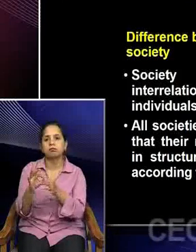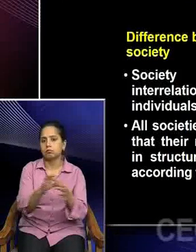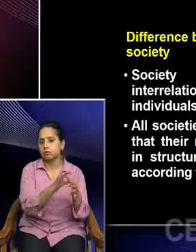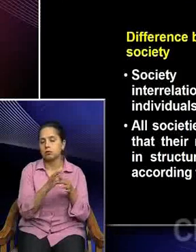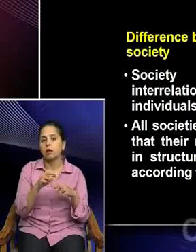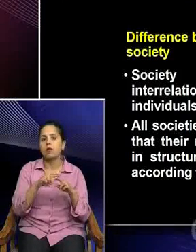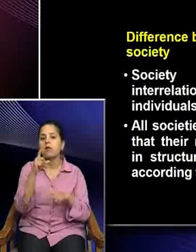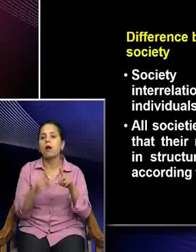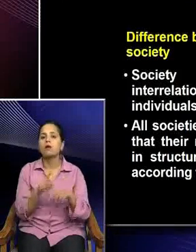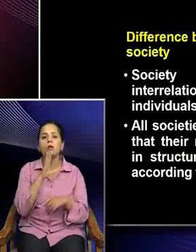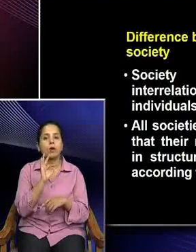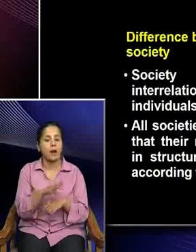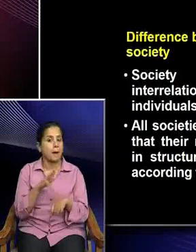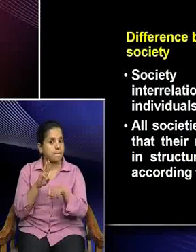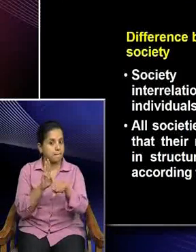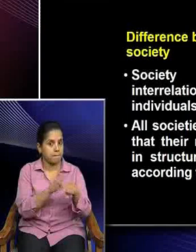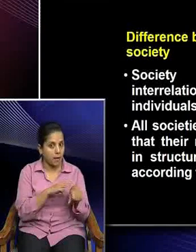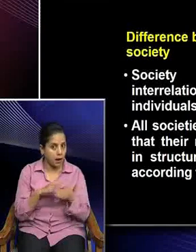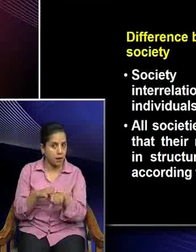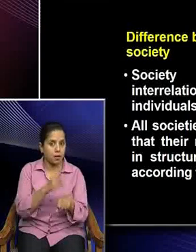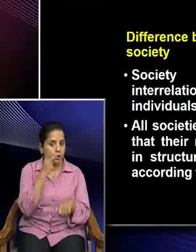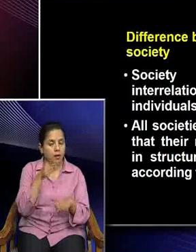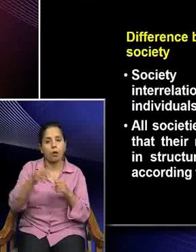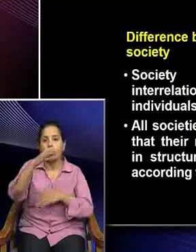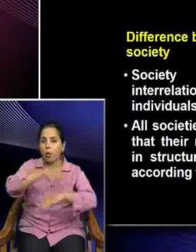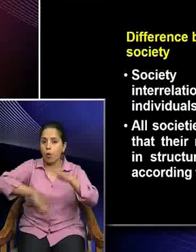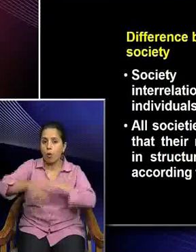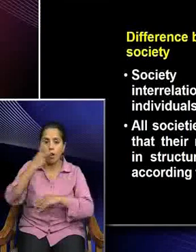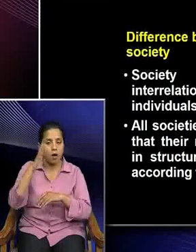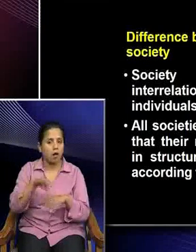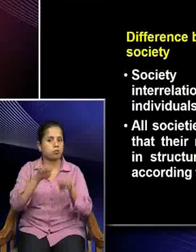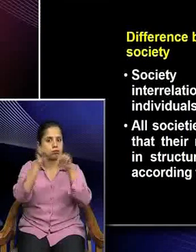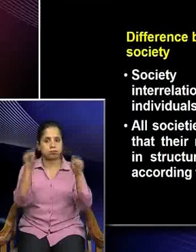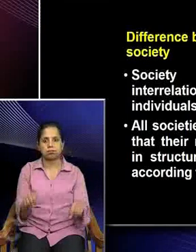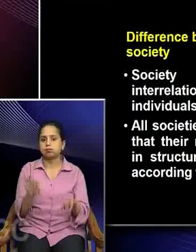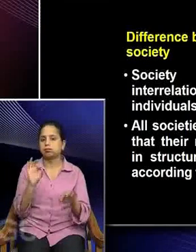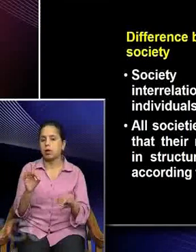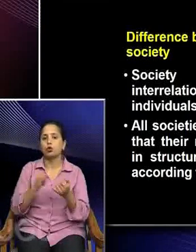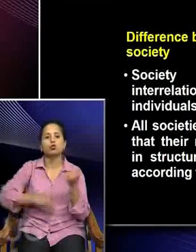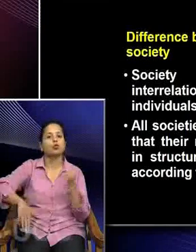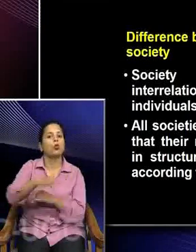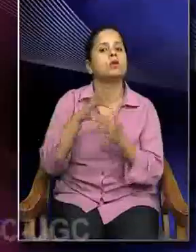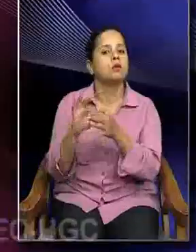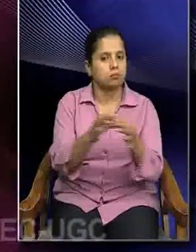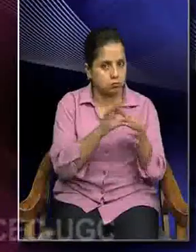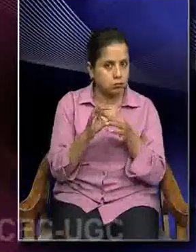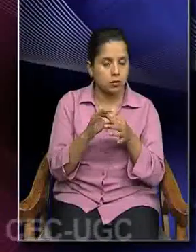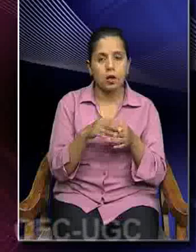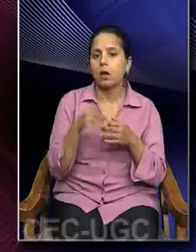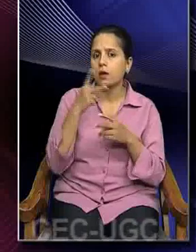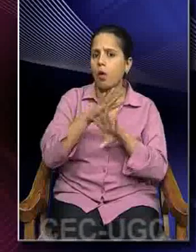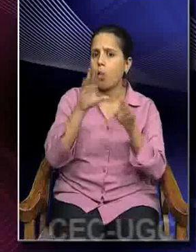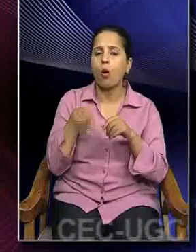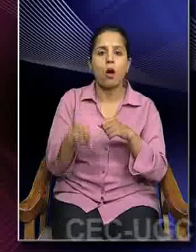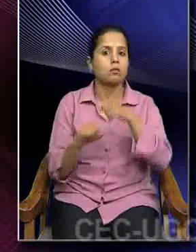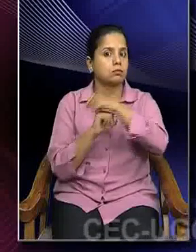fact that members are organized in a structured social relationship. And every